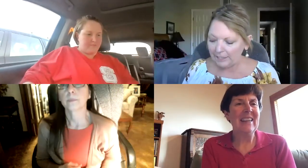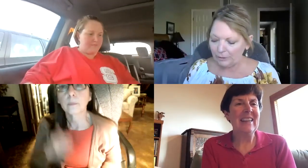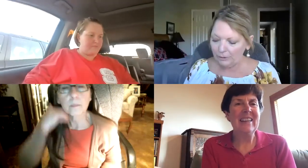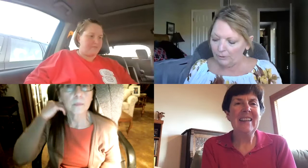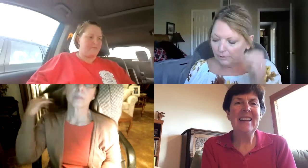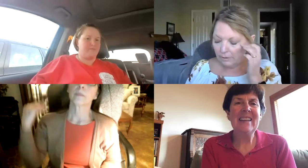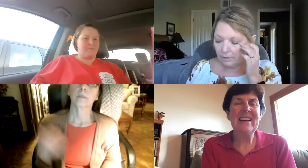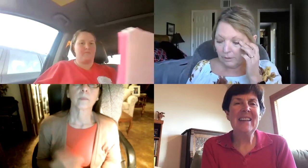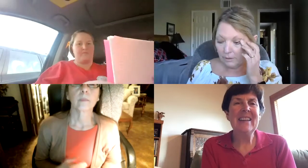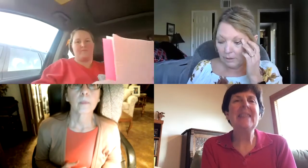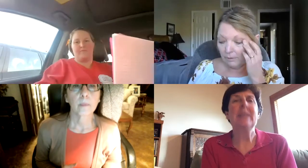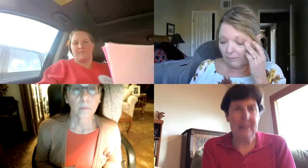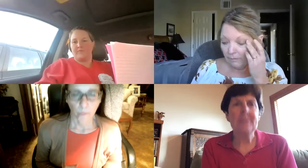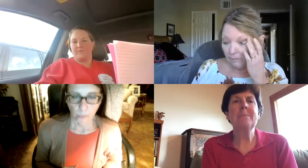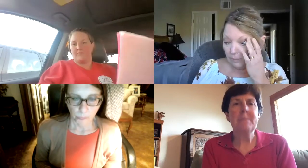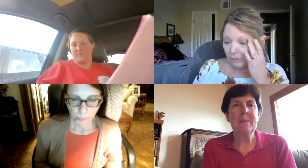Near